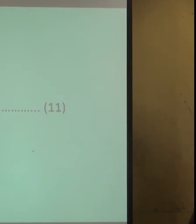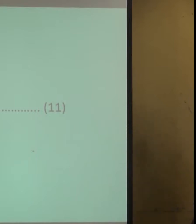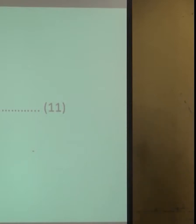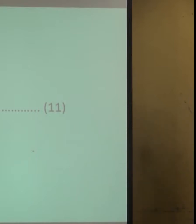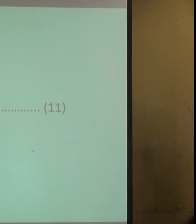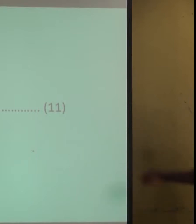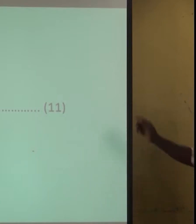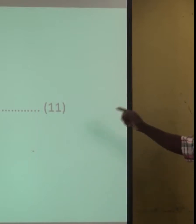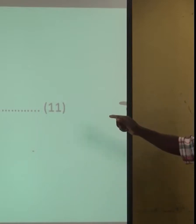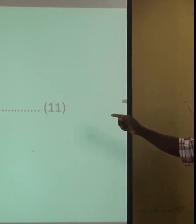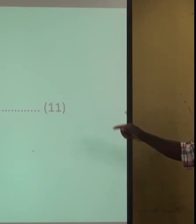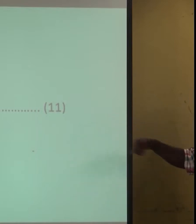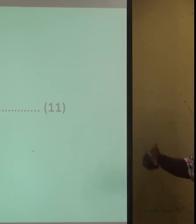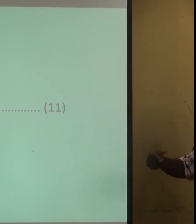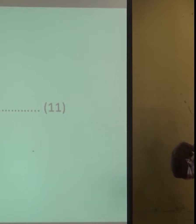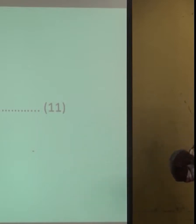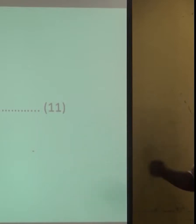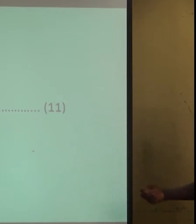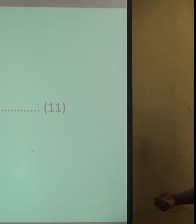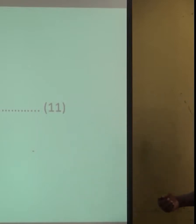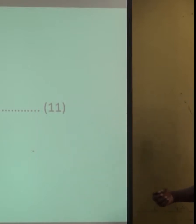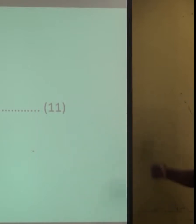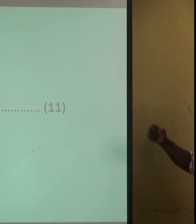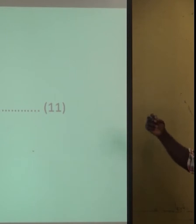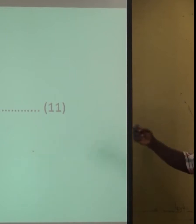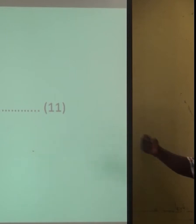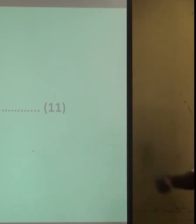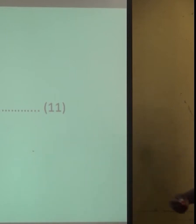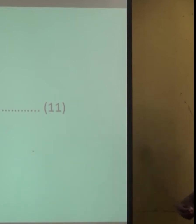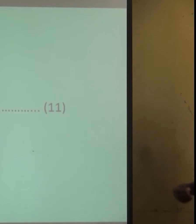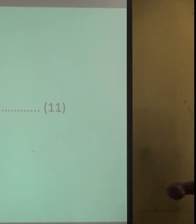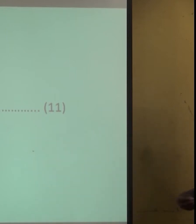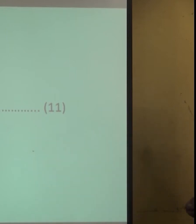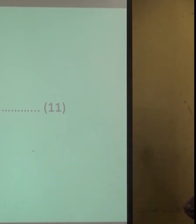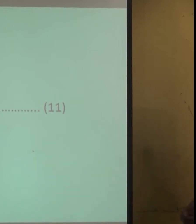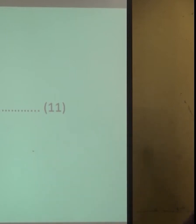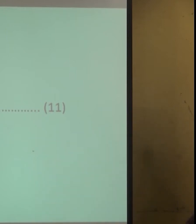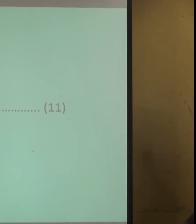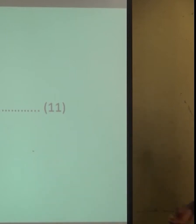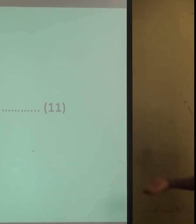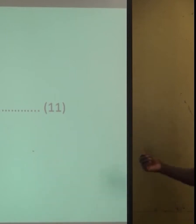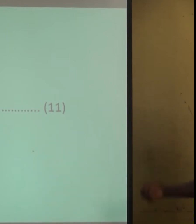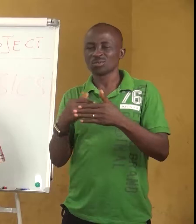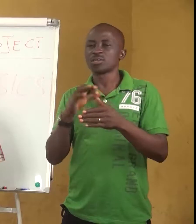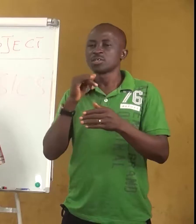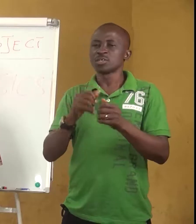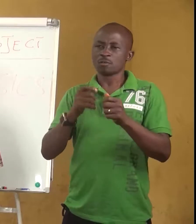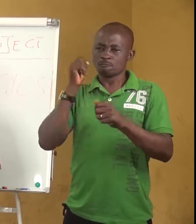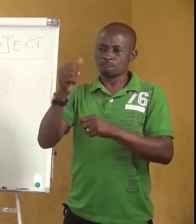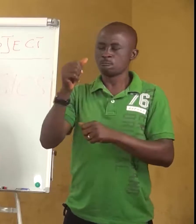used. The capital R is the radius of the Earth, small g our acceleration due to